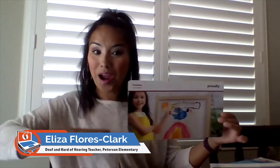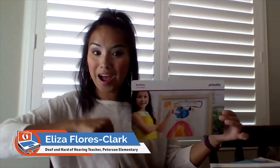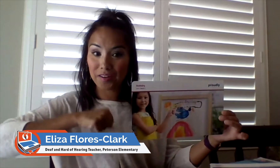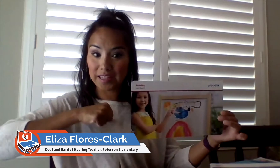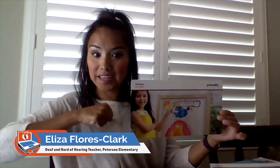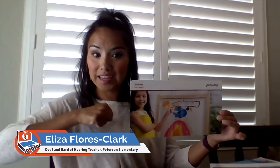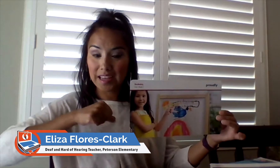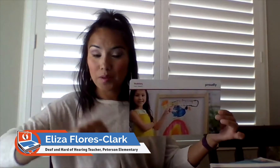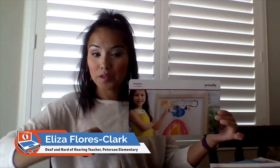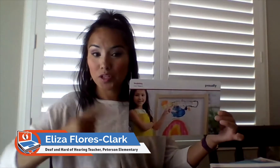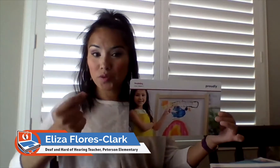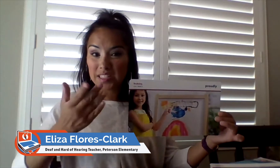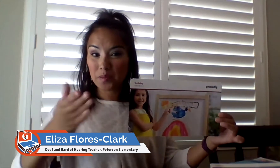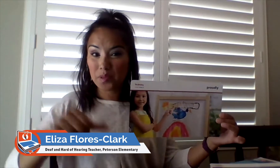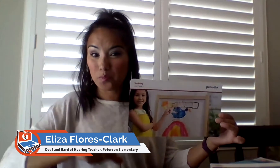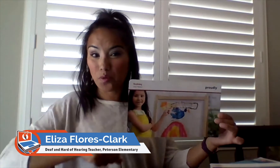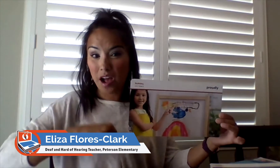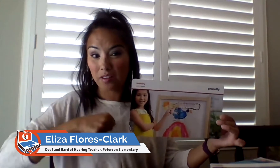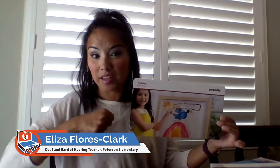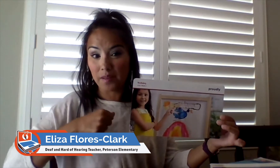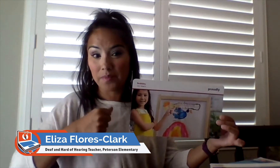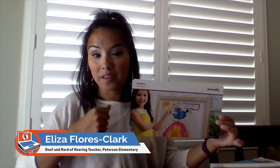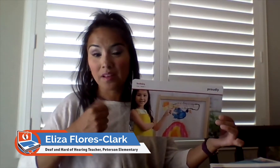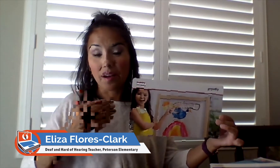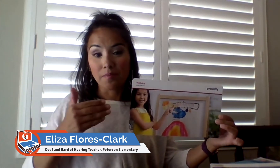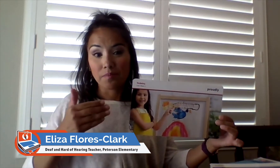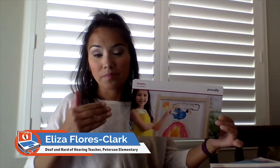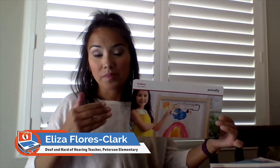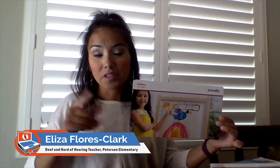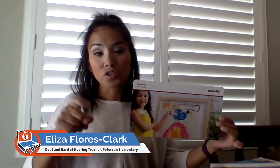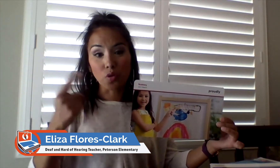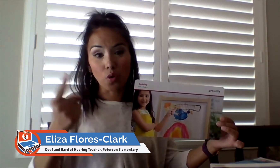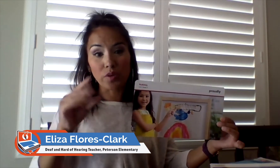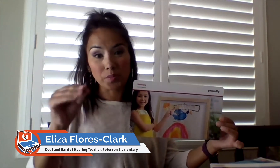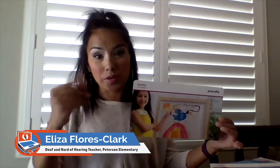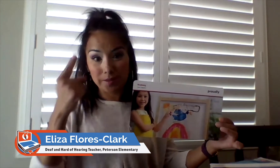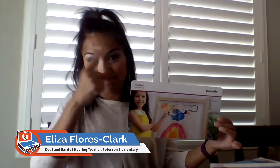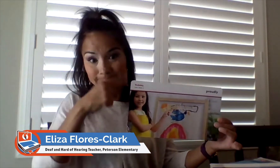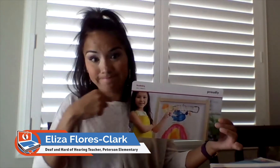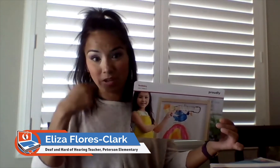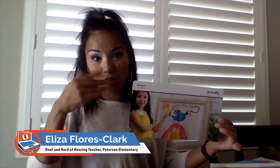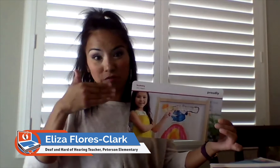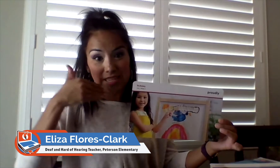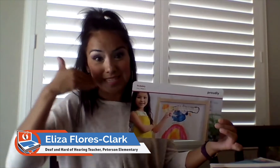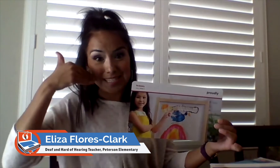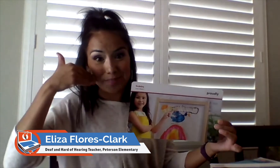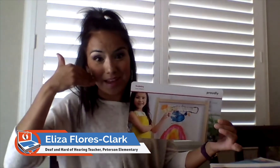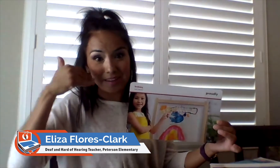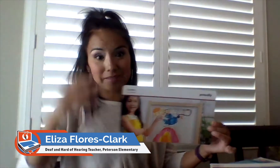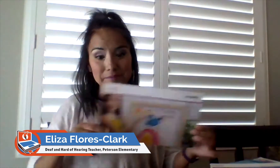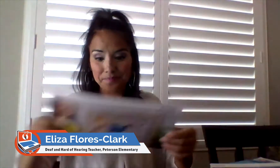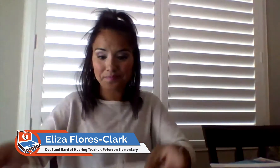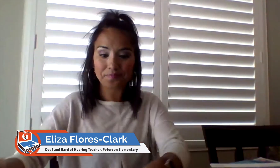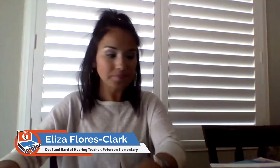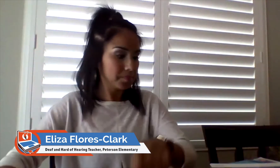Proudly. Doing something proudly should always put on your face a smile.